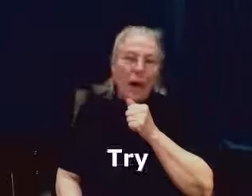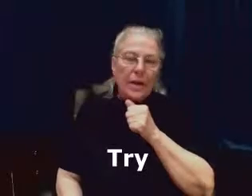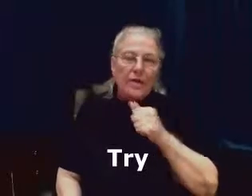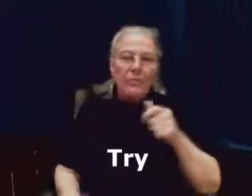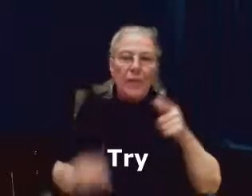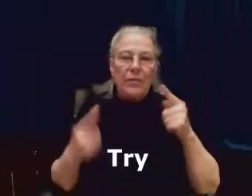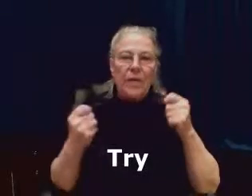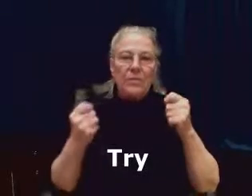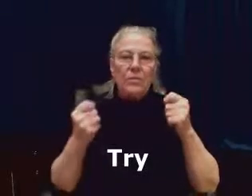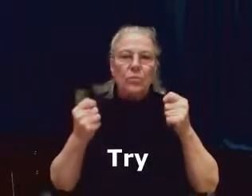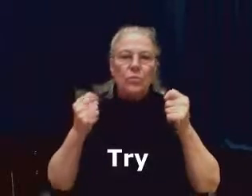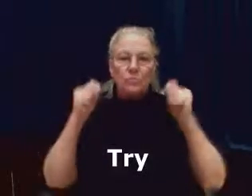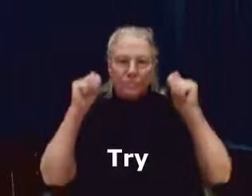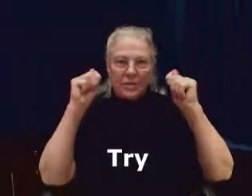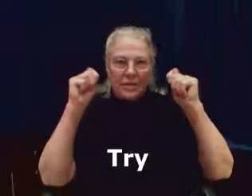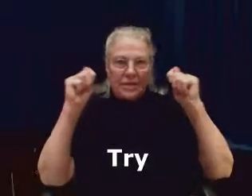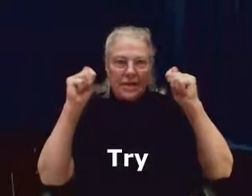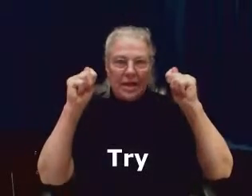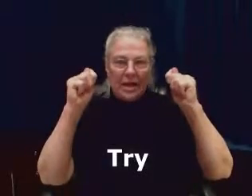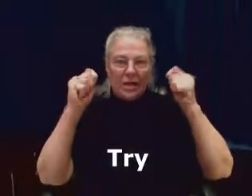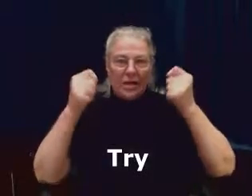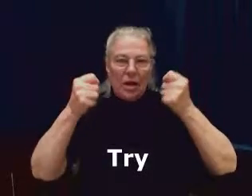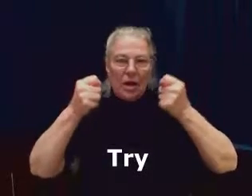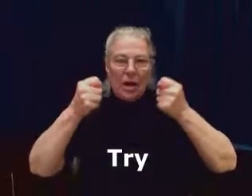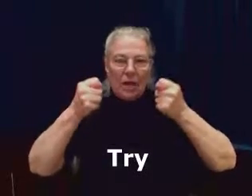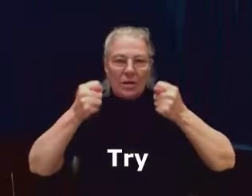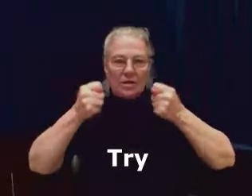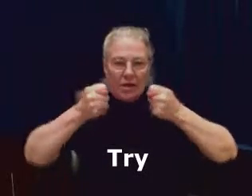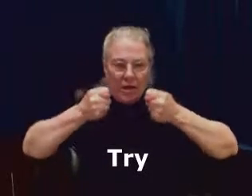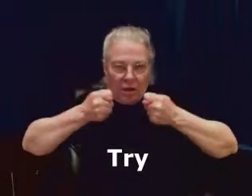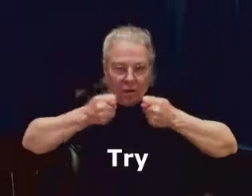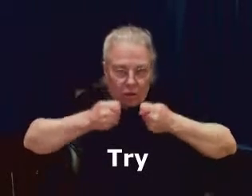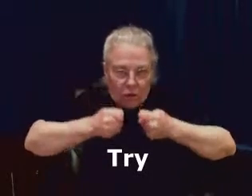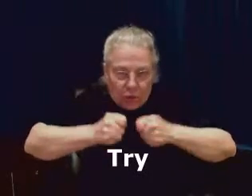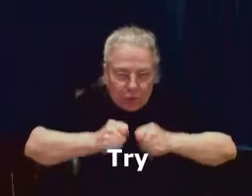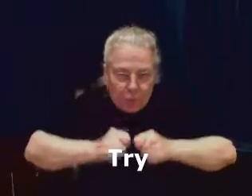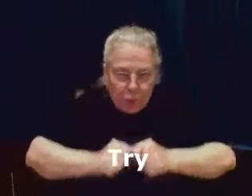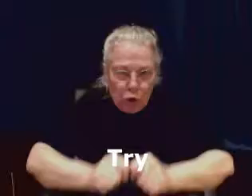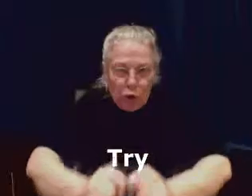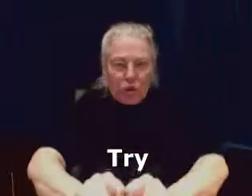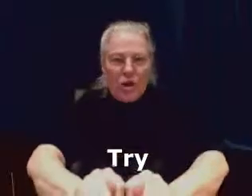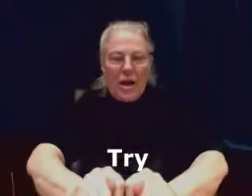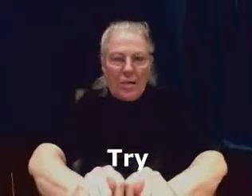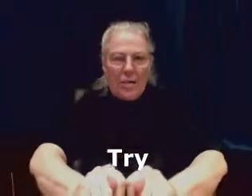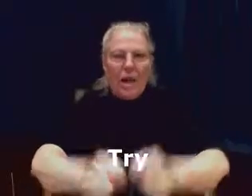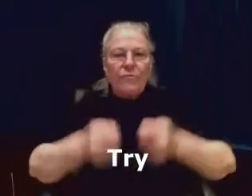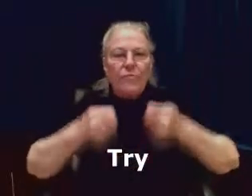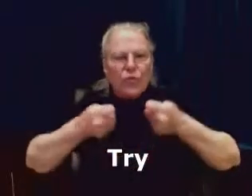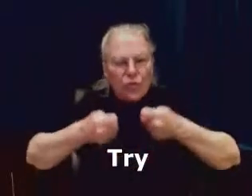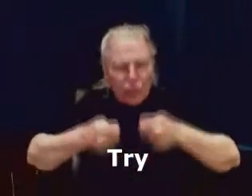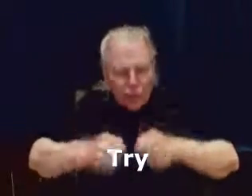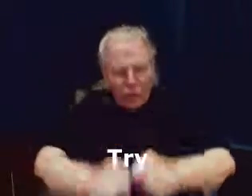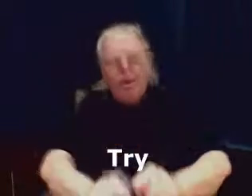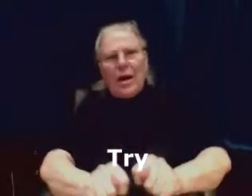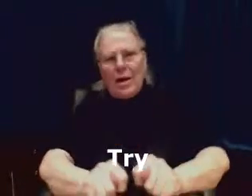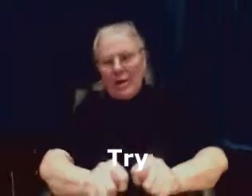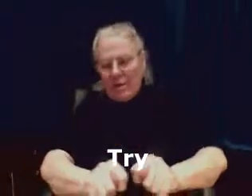Tried, and that's the T, and it's like you're going to push it out. I've tried.